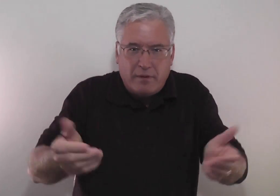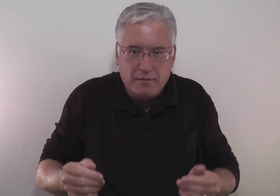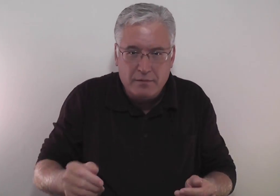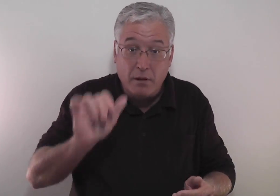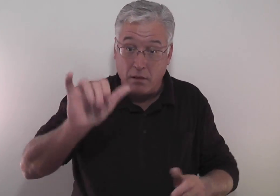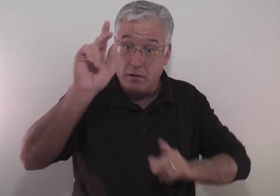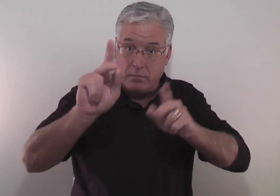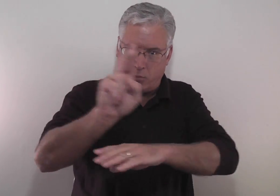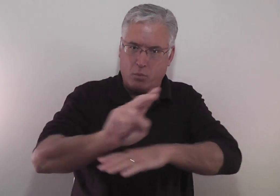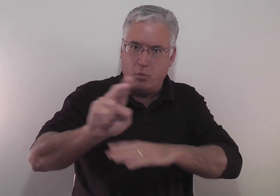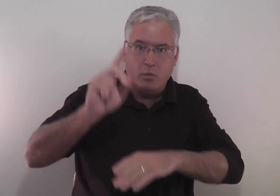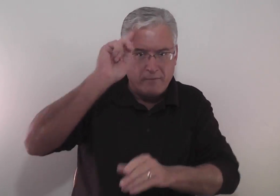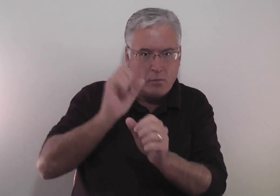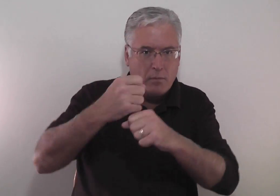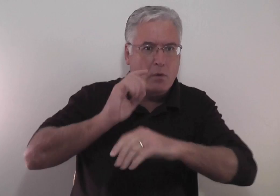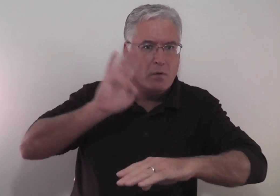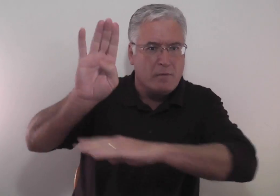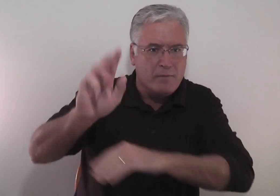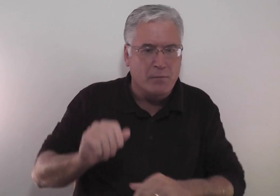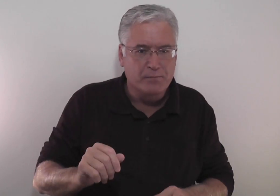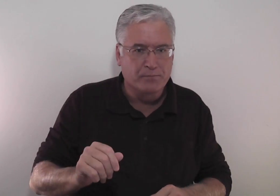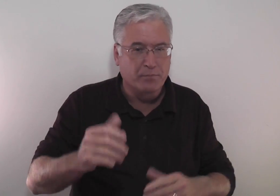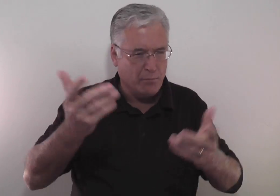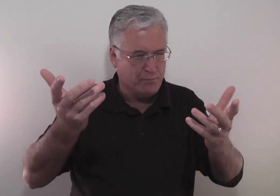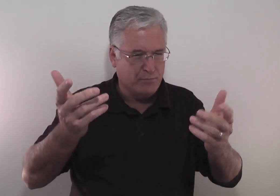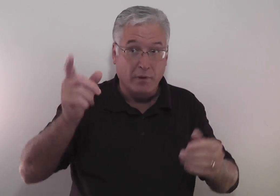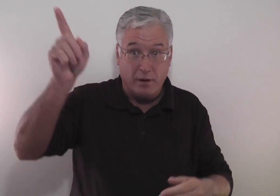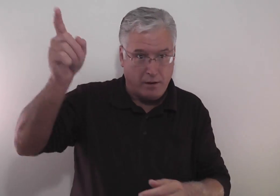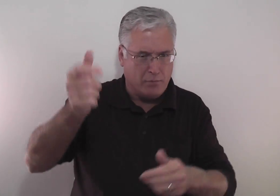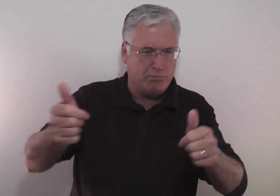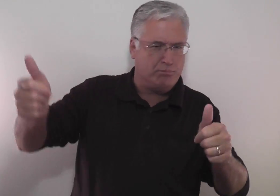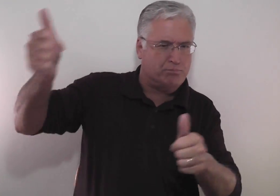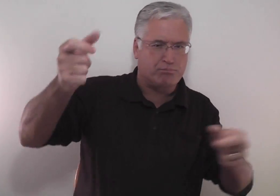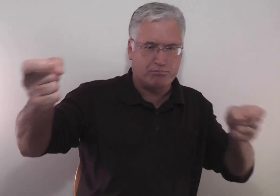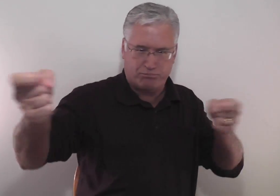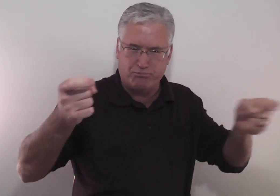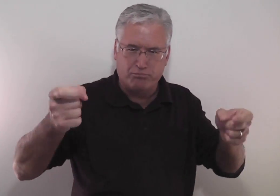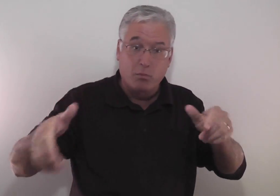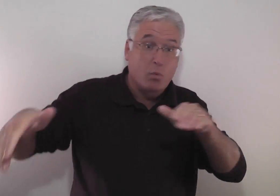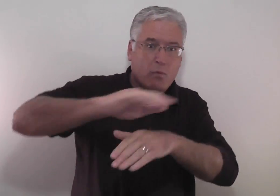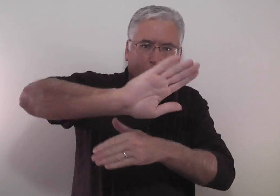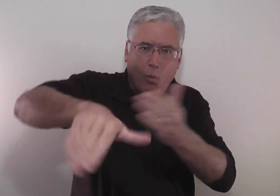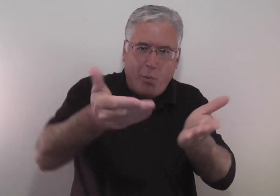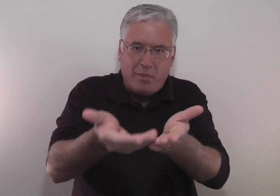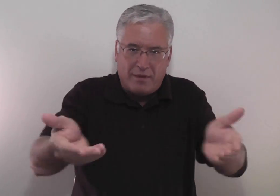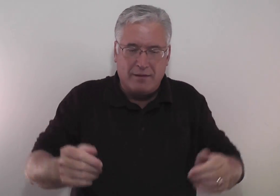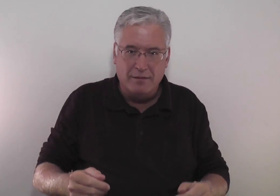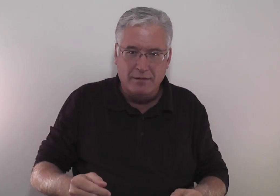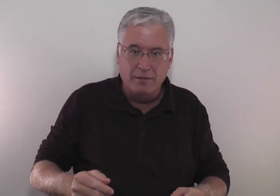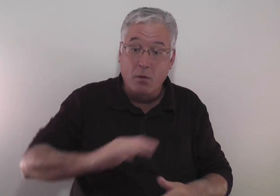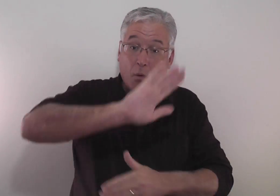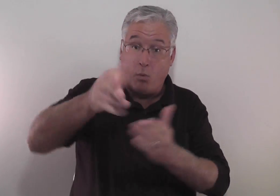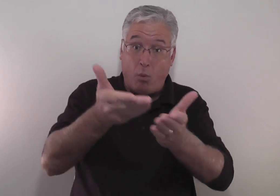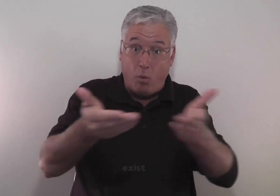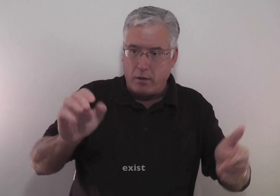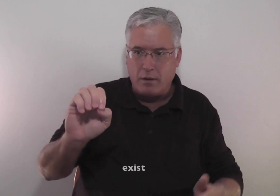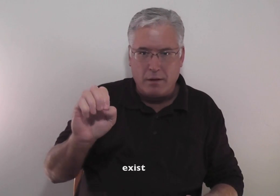created all the things that people use in their vows. He is superior over all things, sovereign over